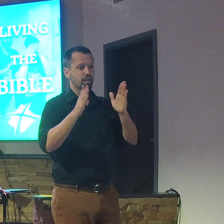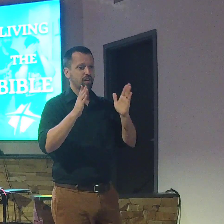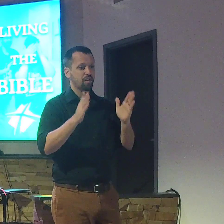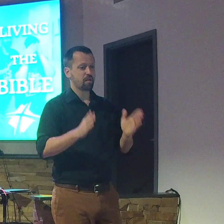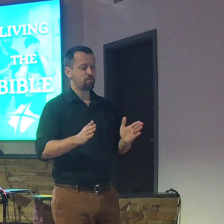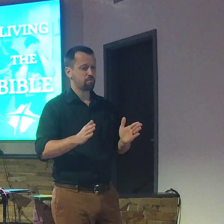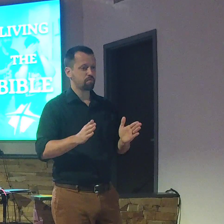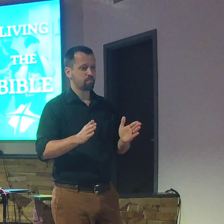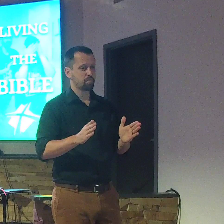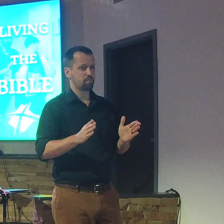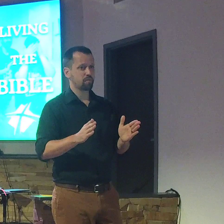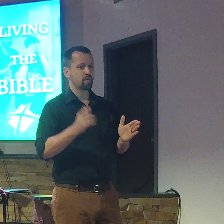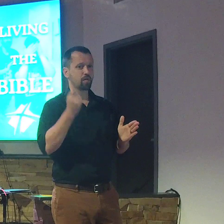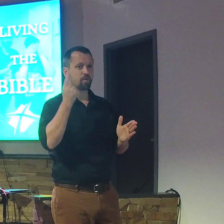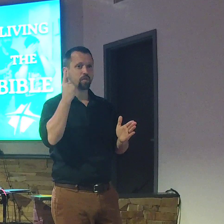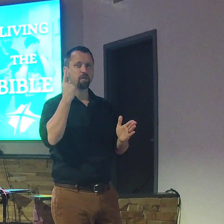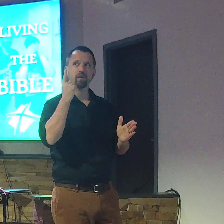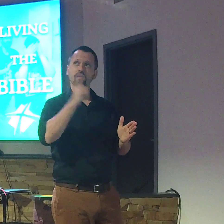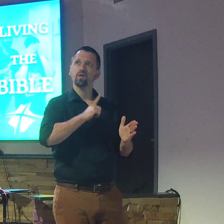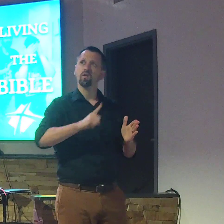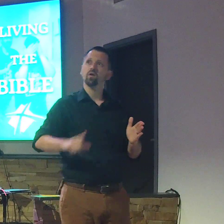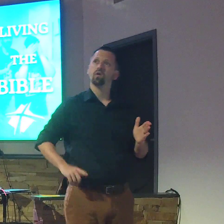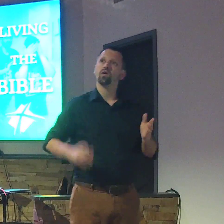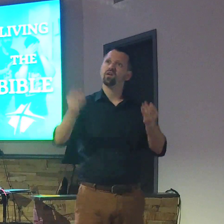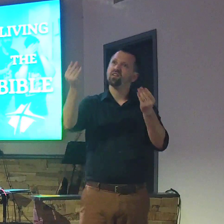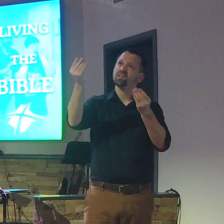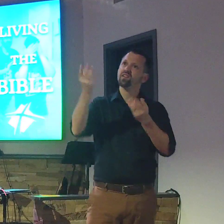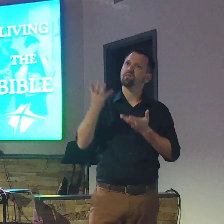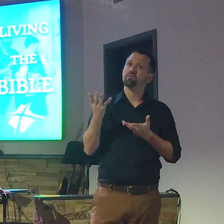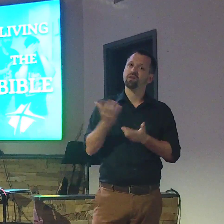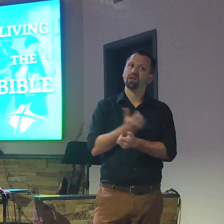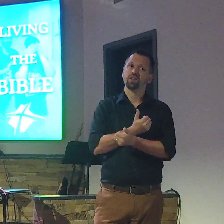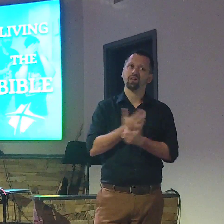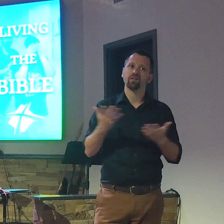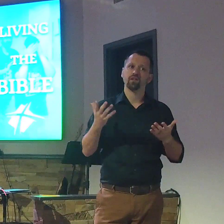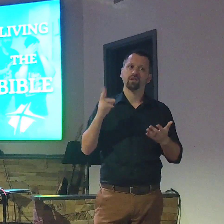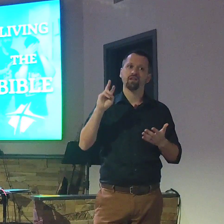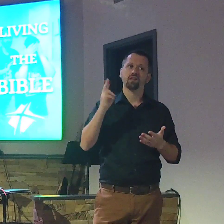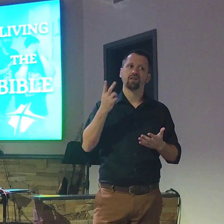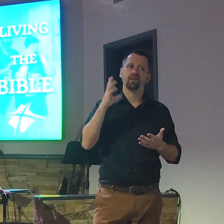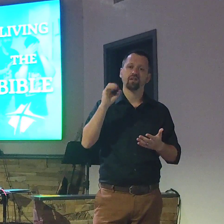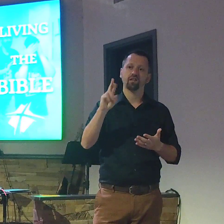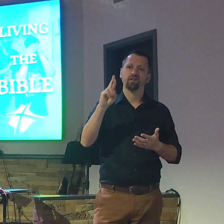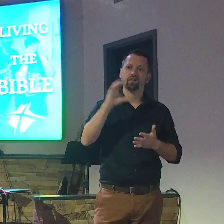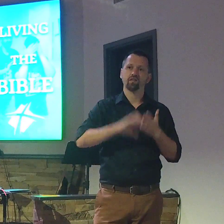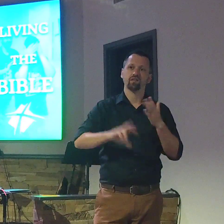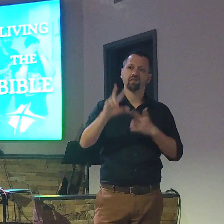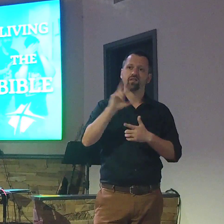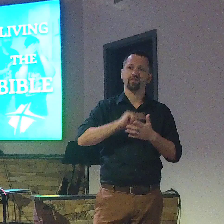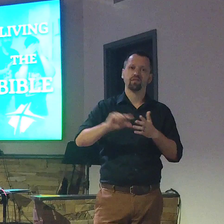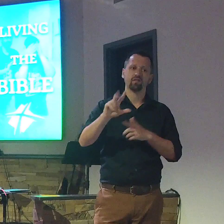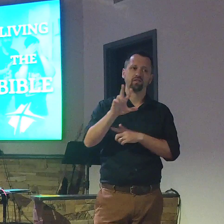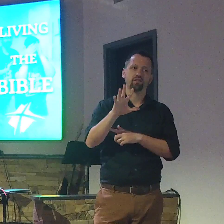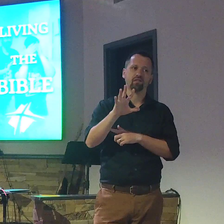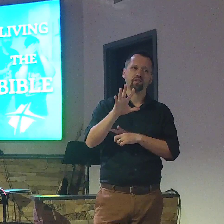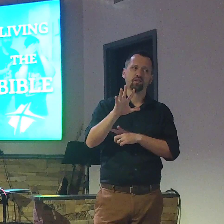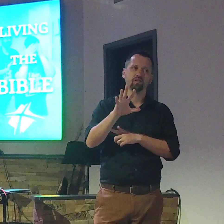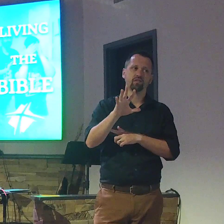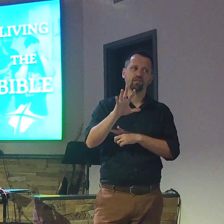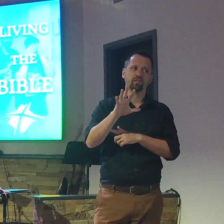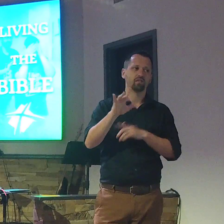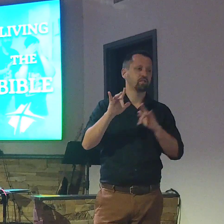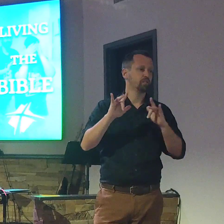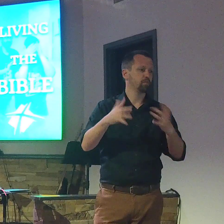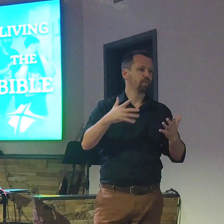given to them by the Lord. I love this verse from 2 Corinthians chapter 3, verse 5. The Bible